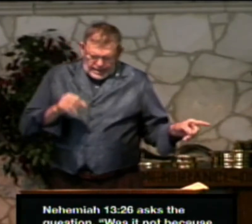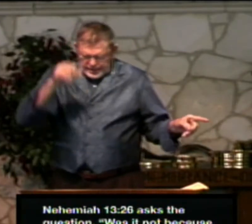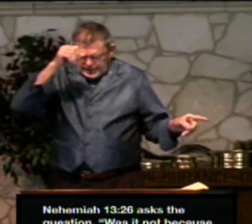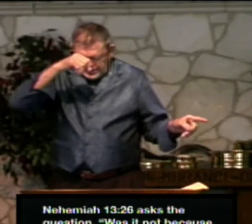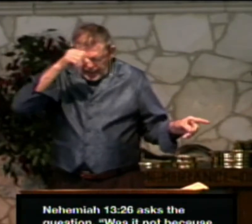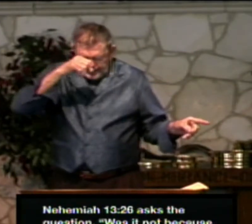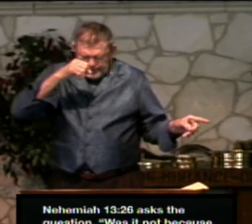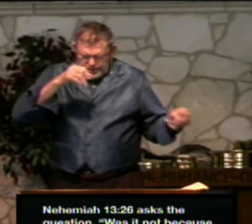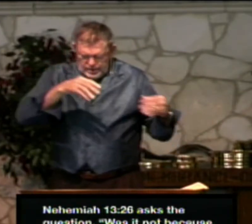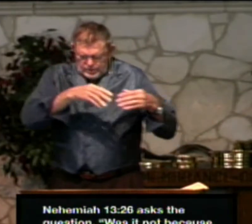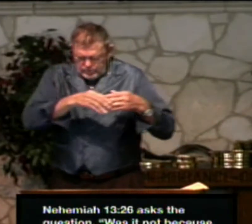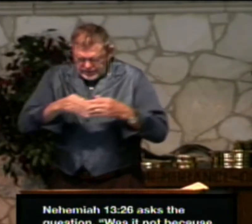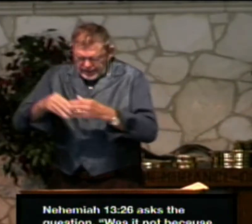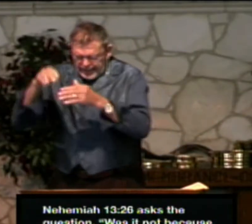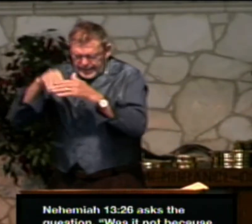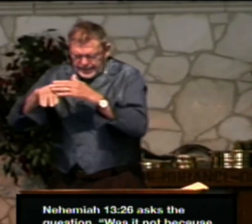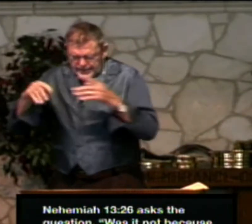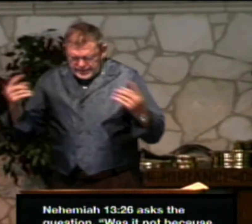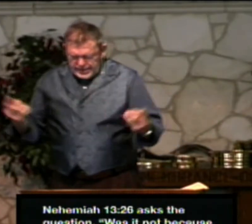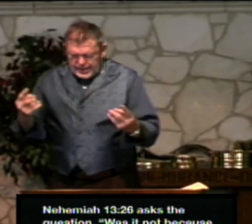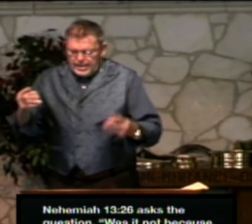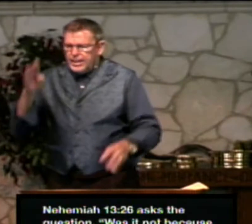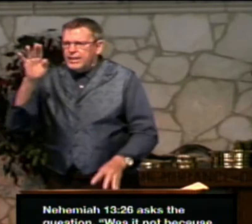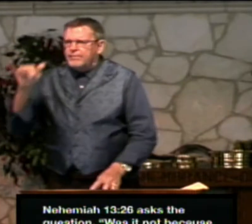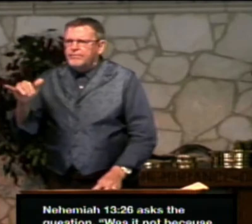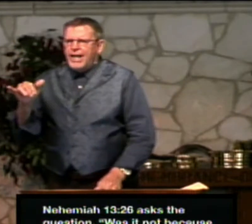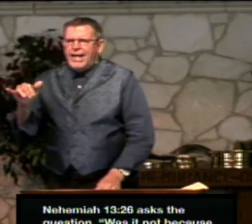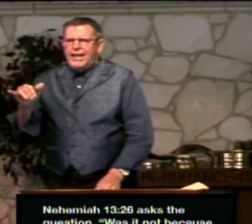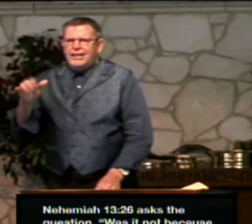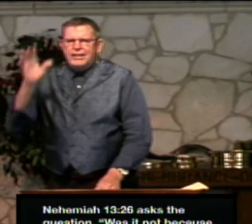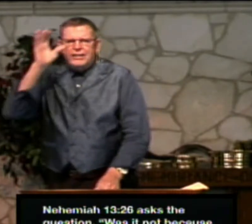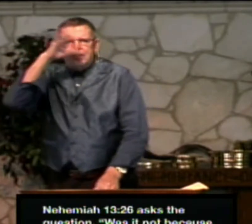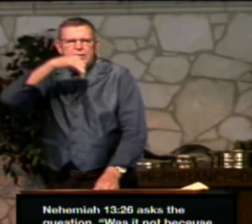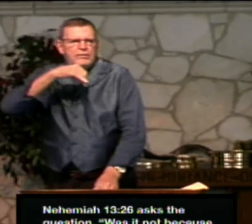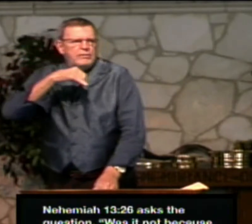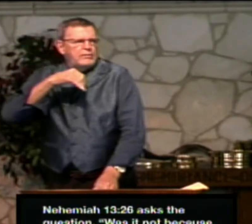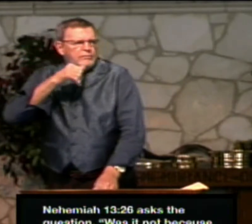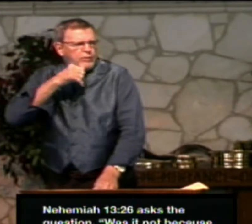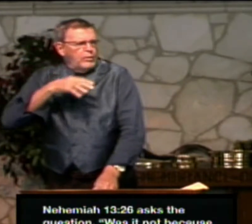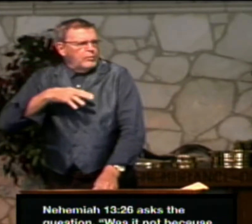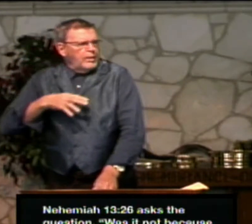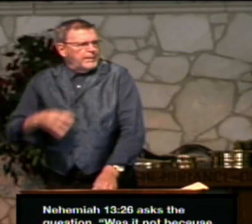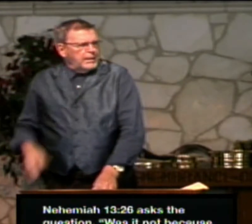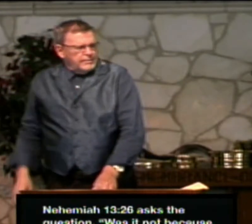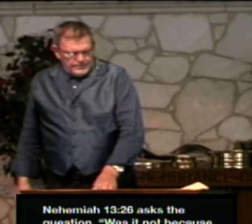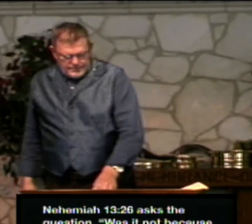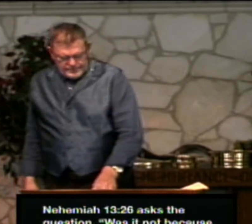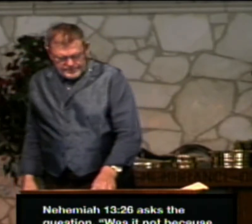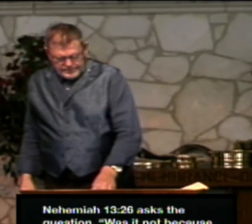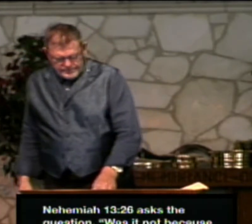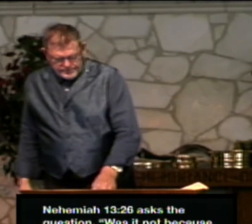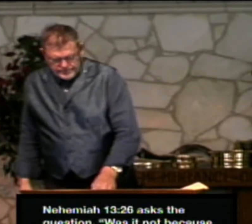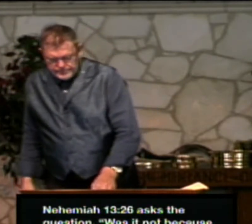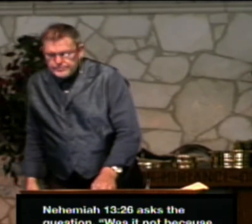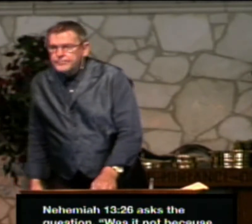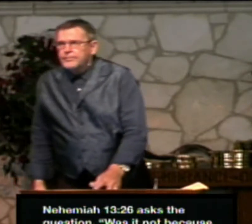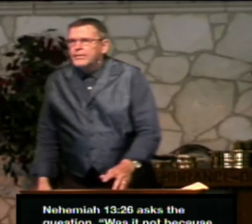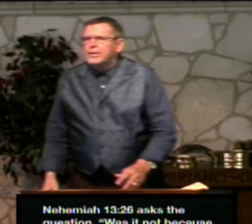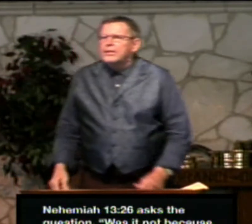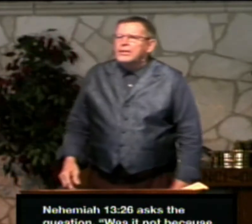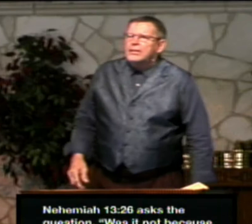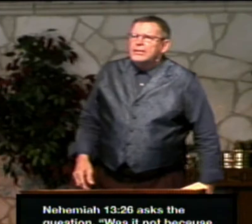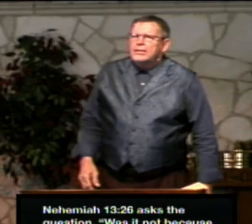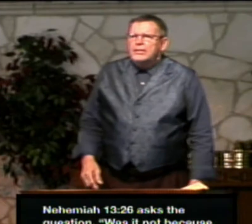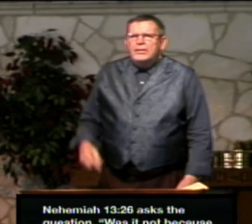he, Solomon, was led into sin by foreign women.